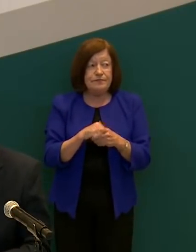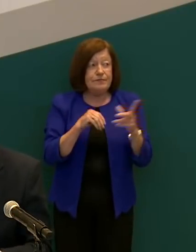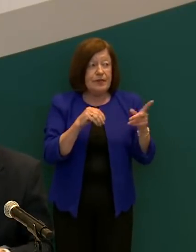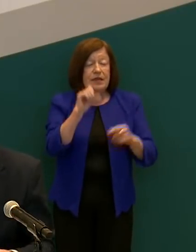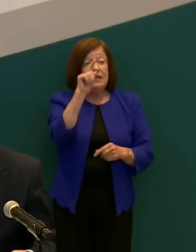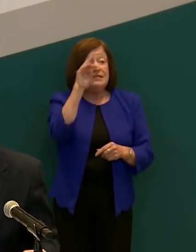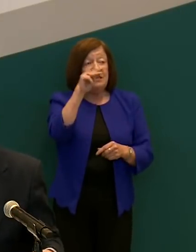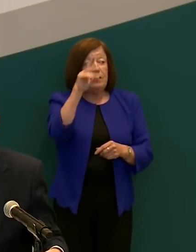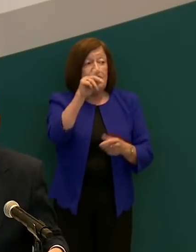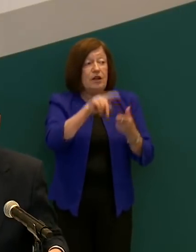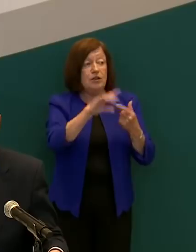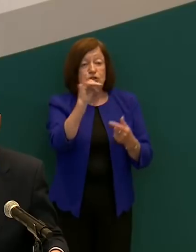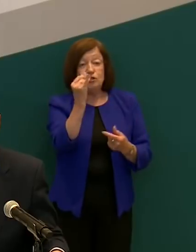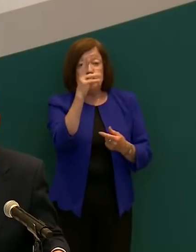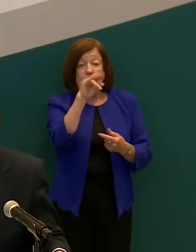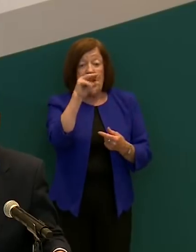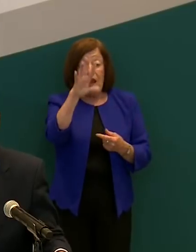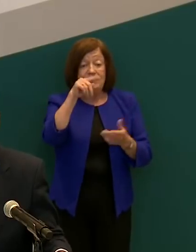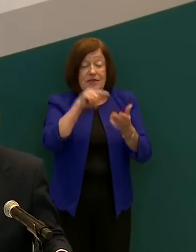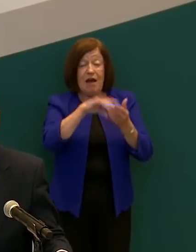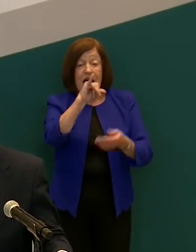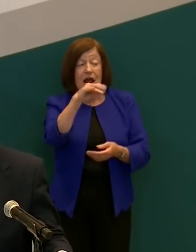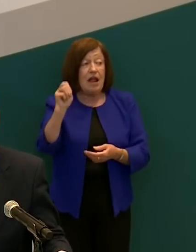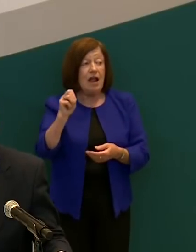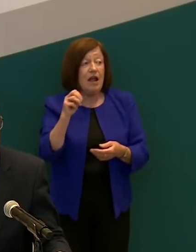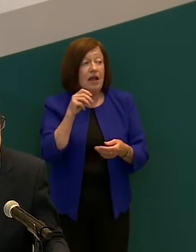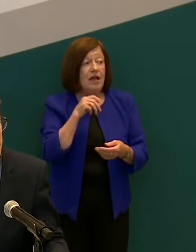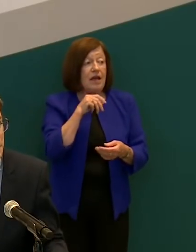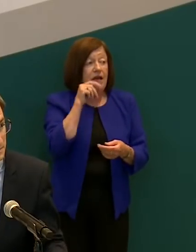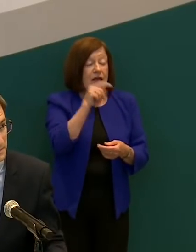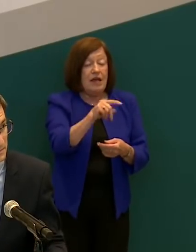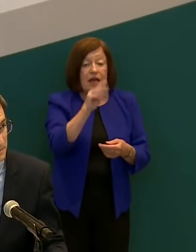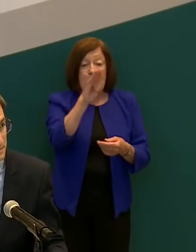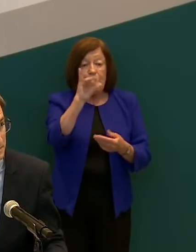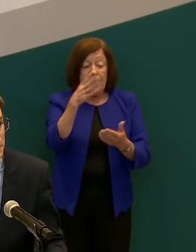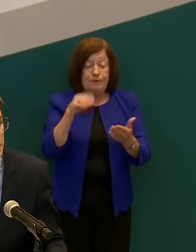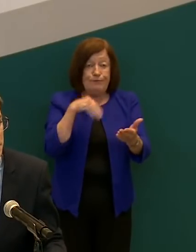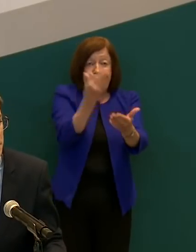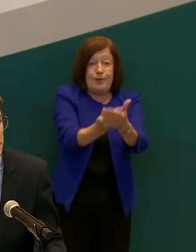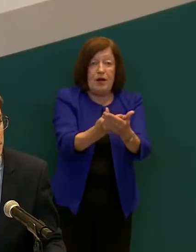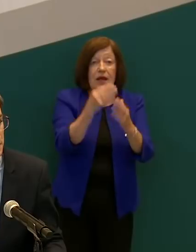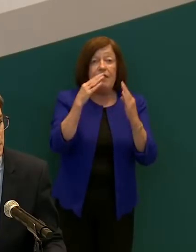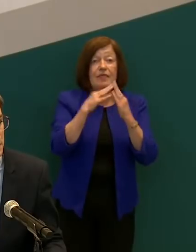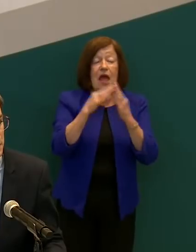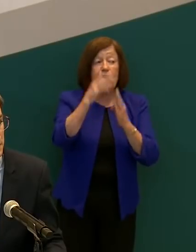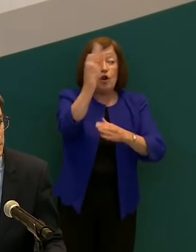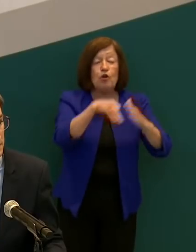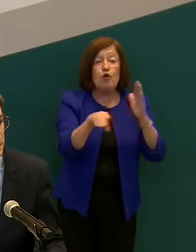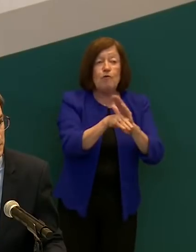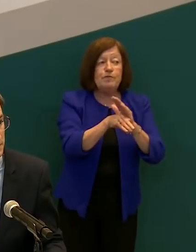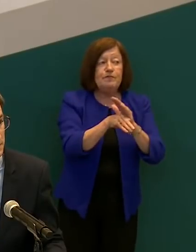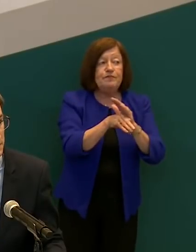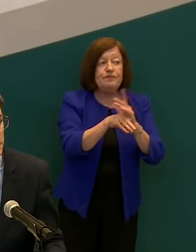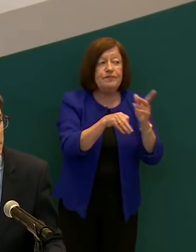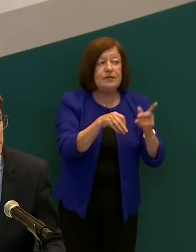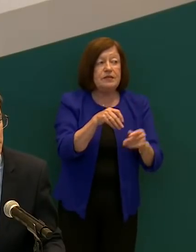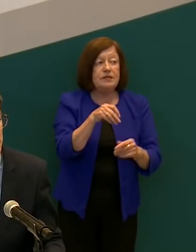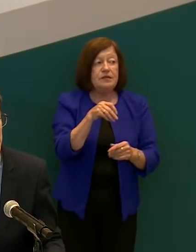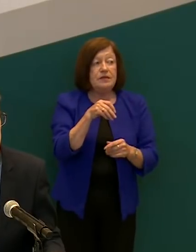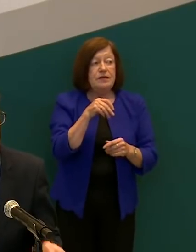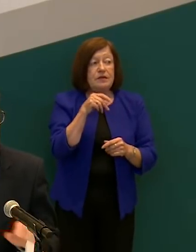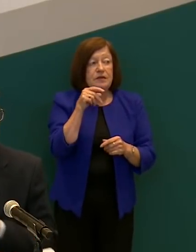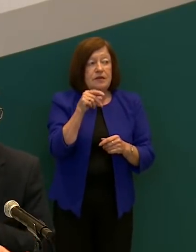Stephen McNairn with the Journal.ie. There's a bill that's been put forward in the Dáil, essentially asking to make